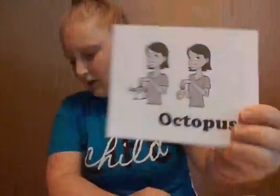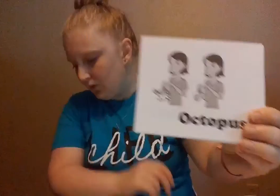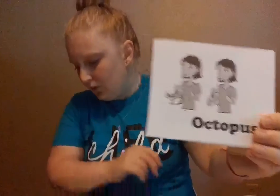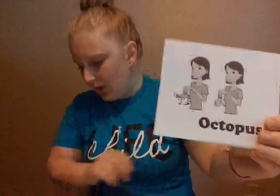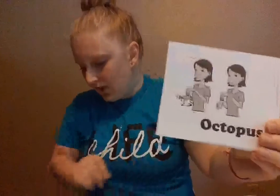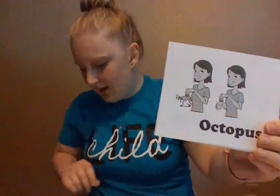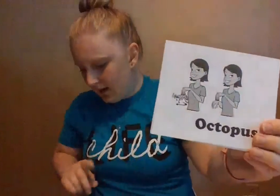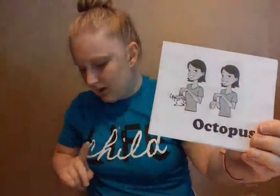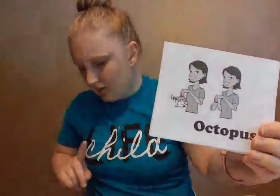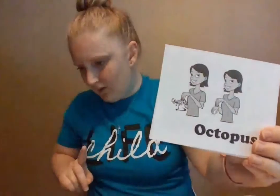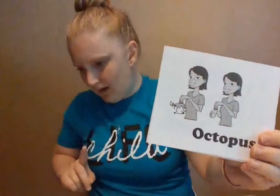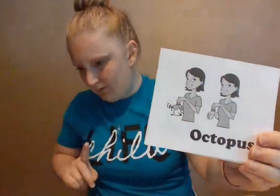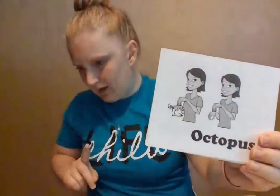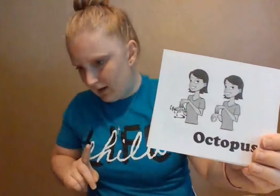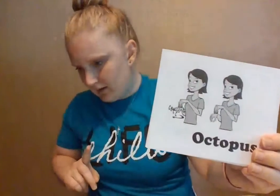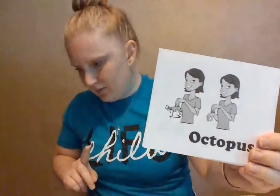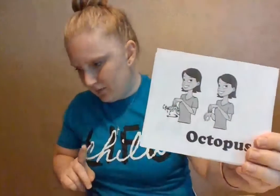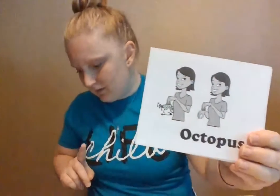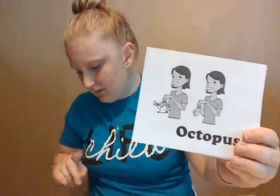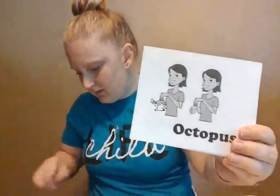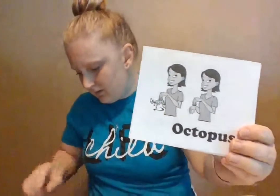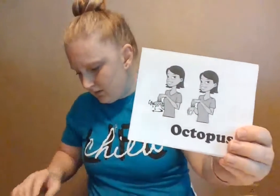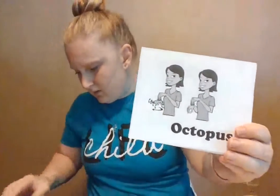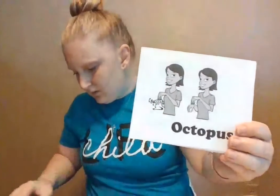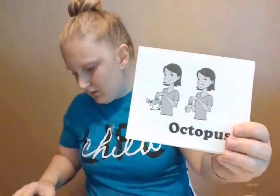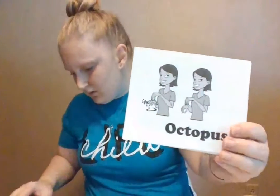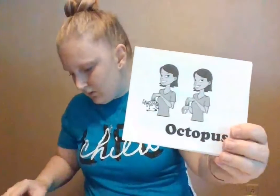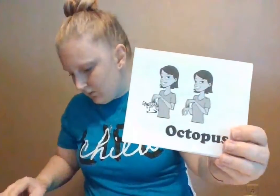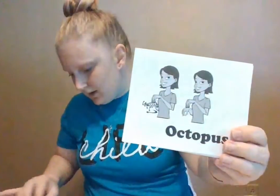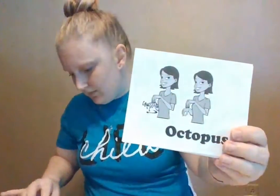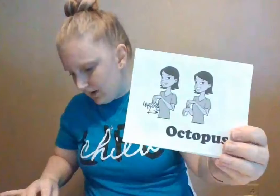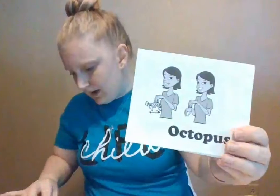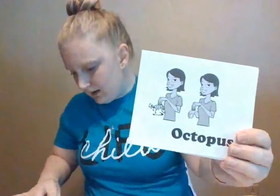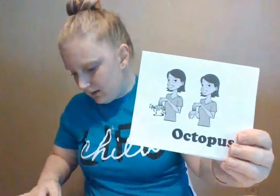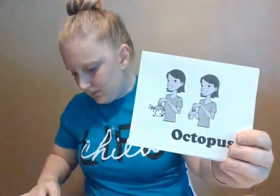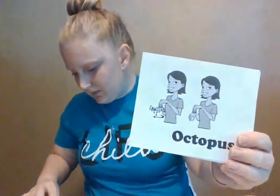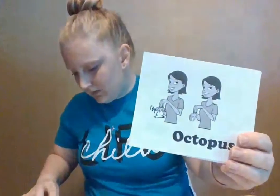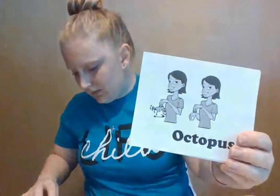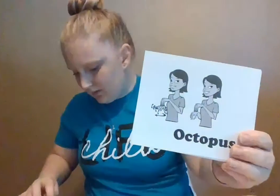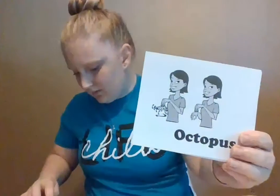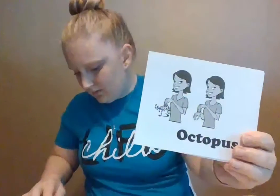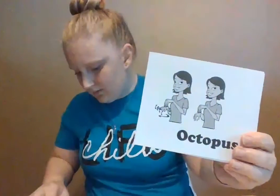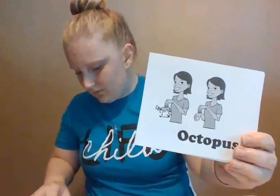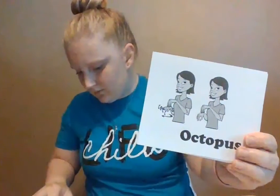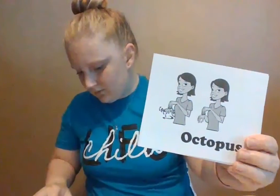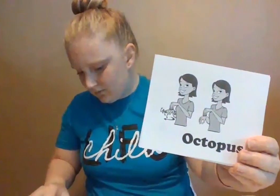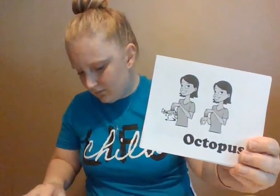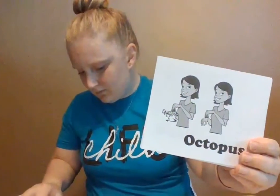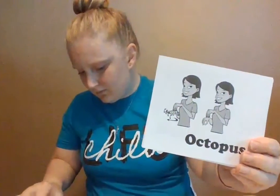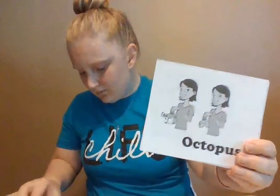Ooh, I think I do have an octopus. Where did my octopus go?